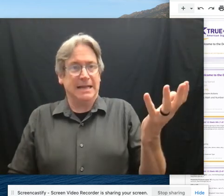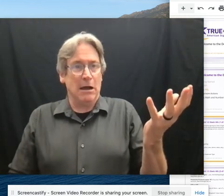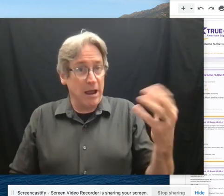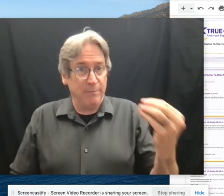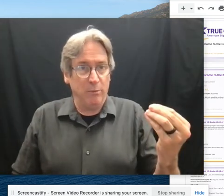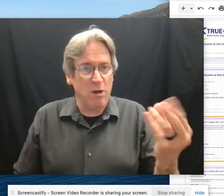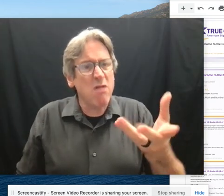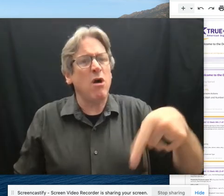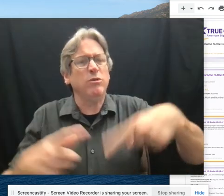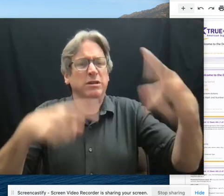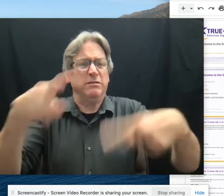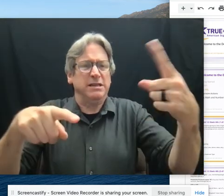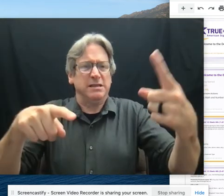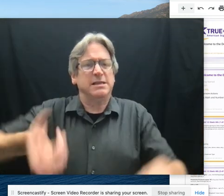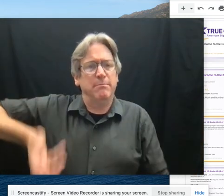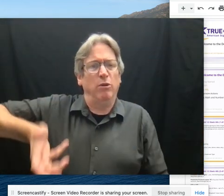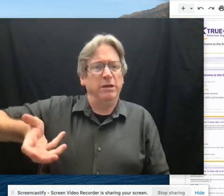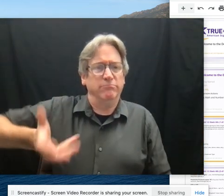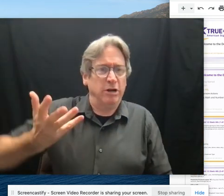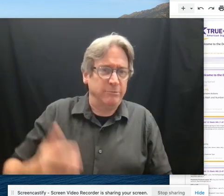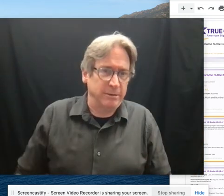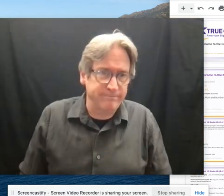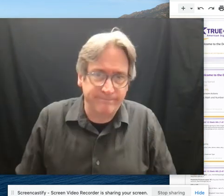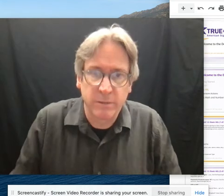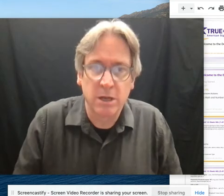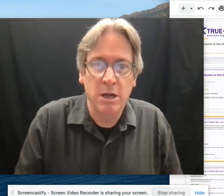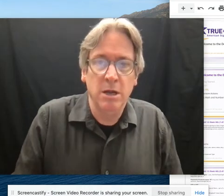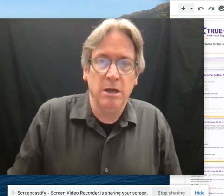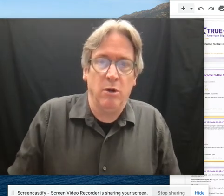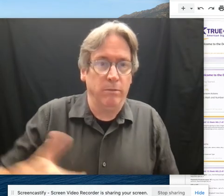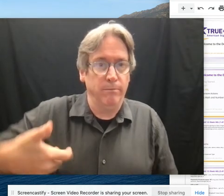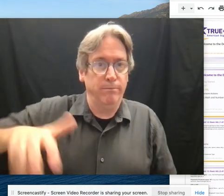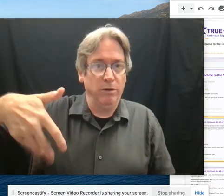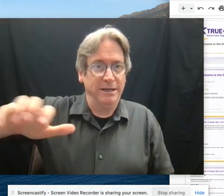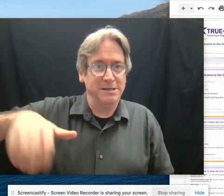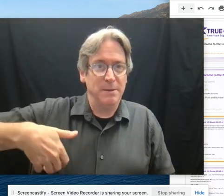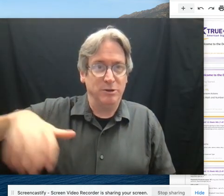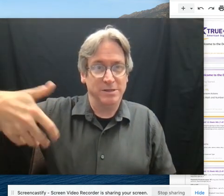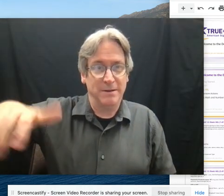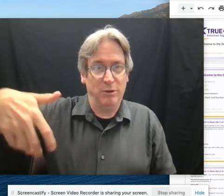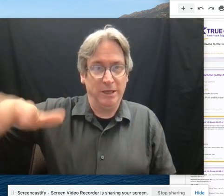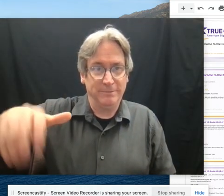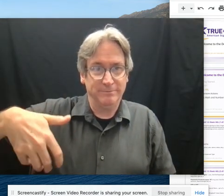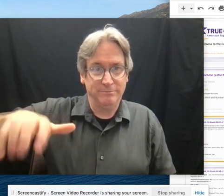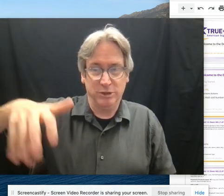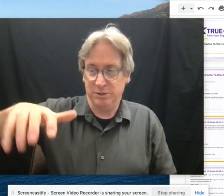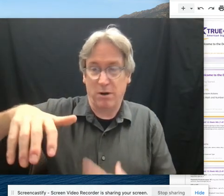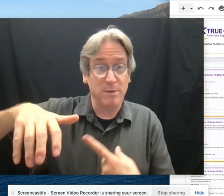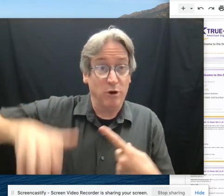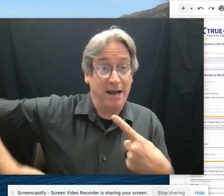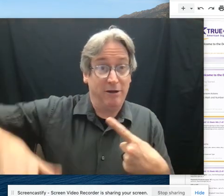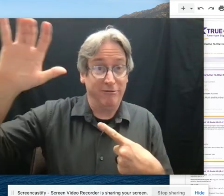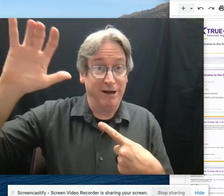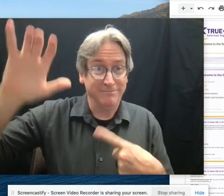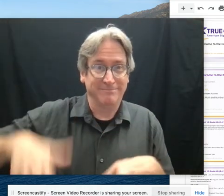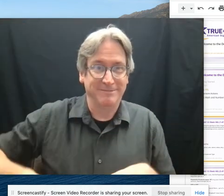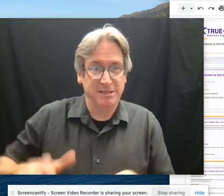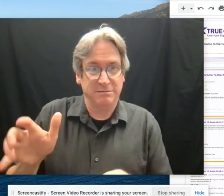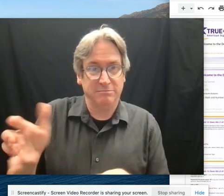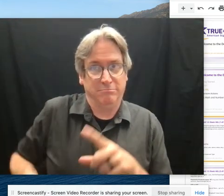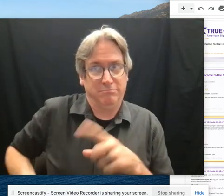act it out and people go, oh, this is the sign, bowling. Right, great. Or bowling. Some people do sign bowling, which is probably more accurate,